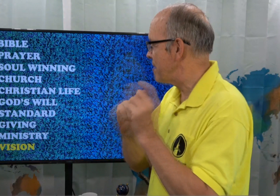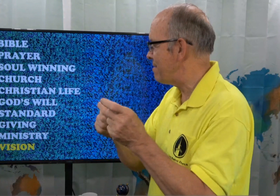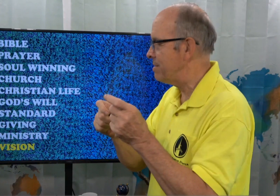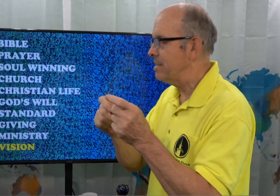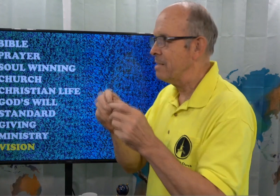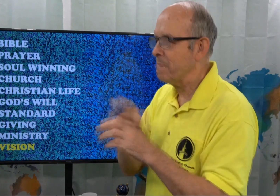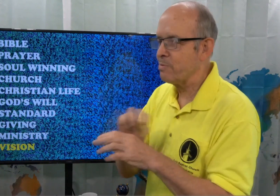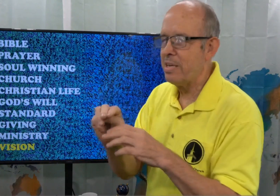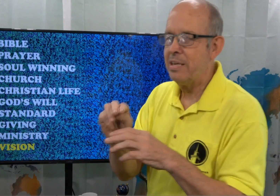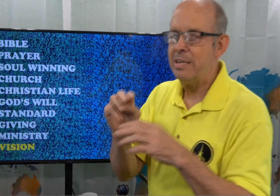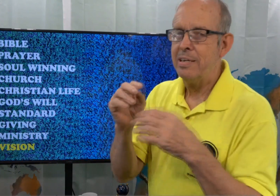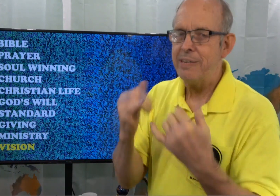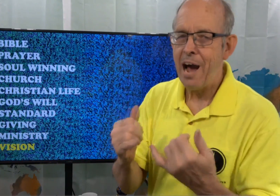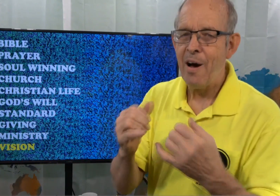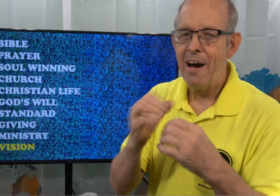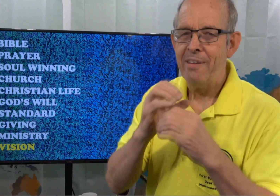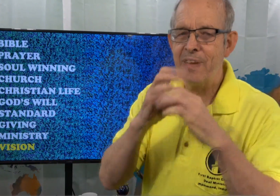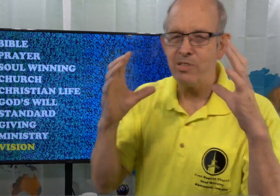given, mystery, now, vision.